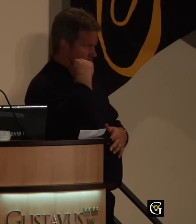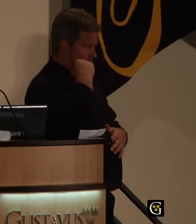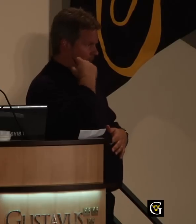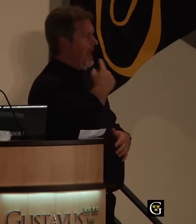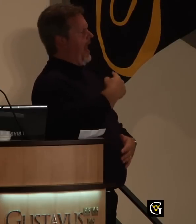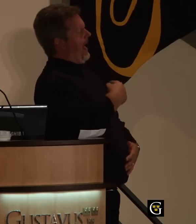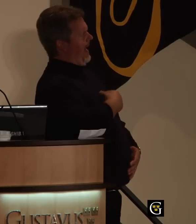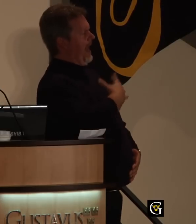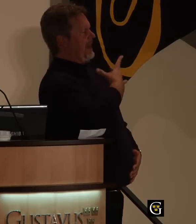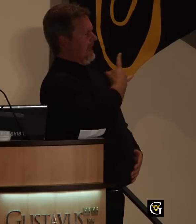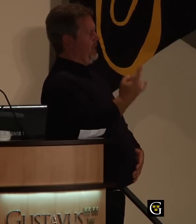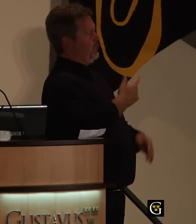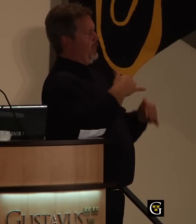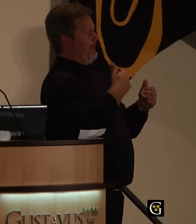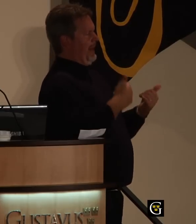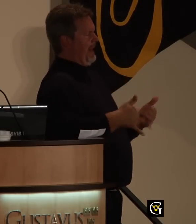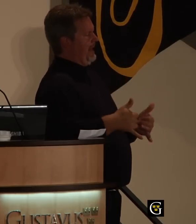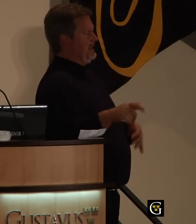I like to play tennis.